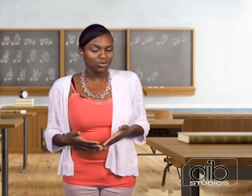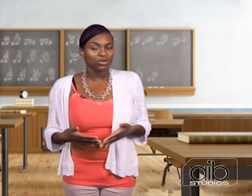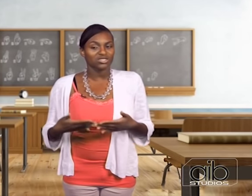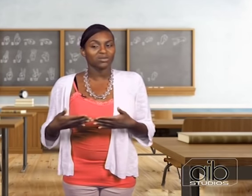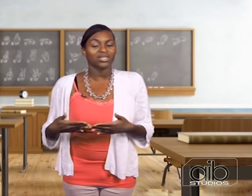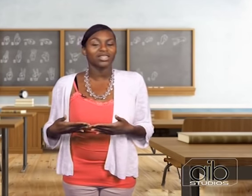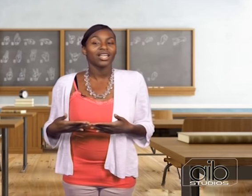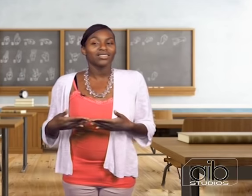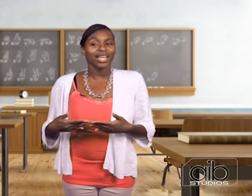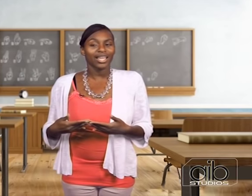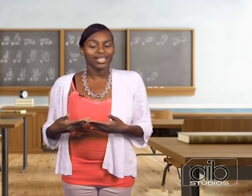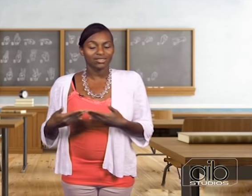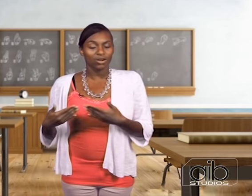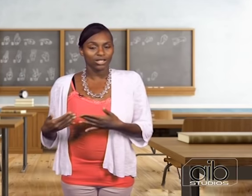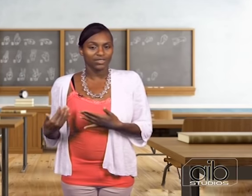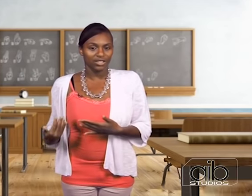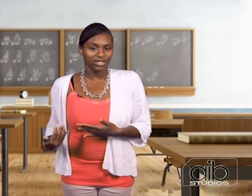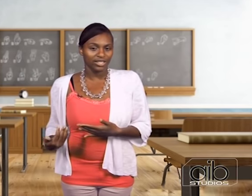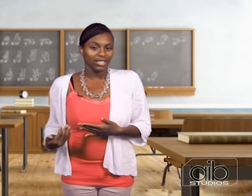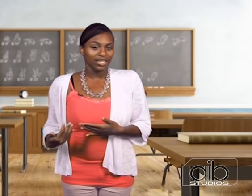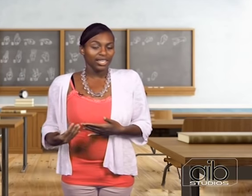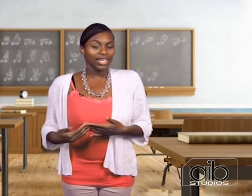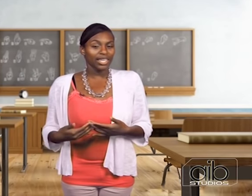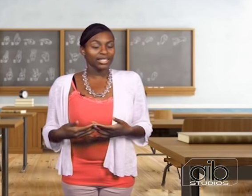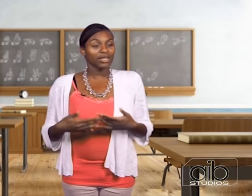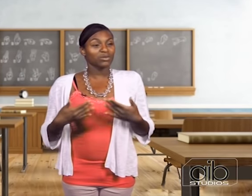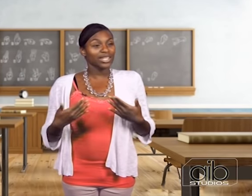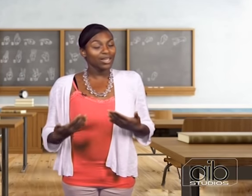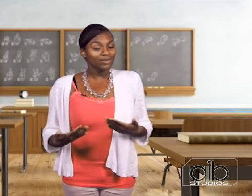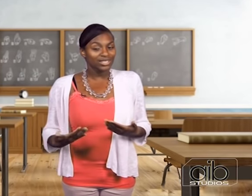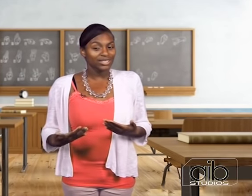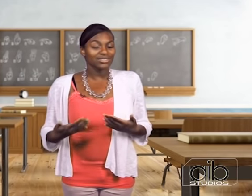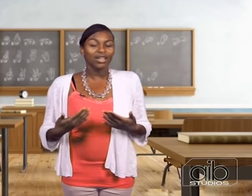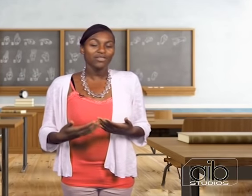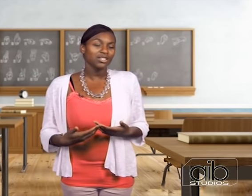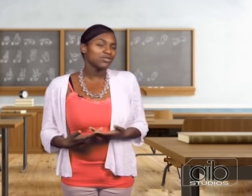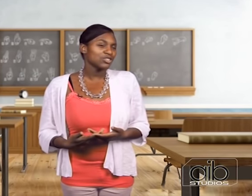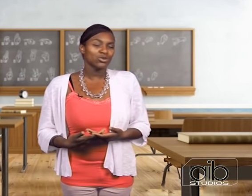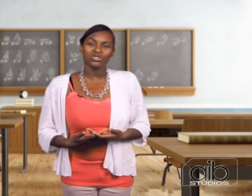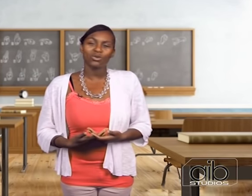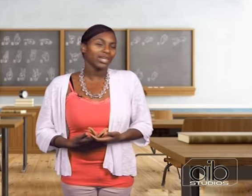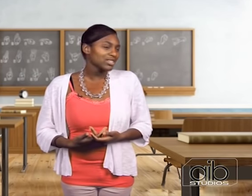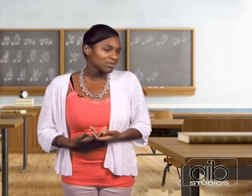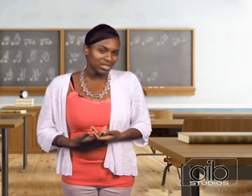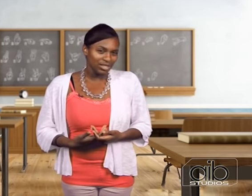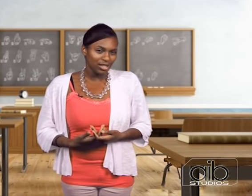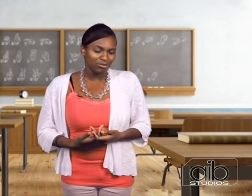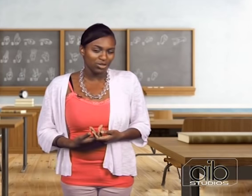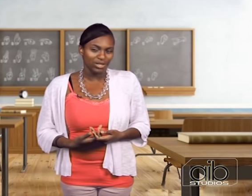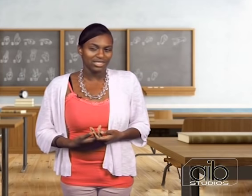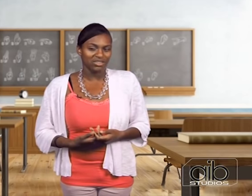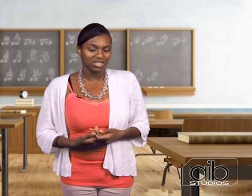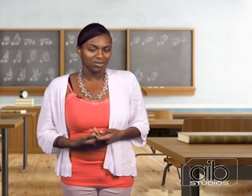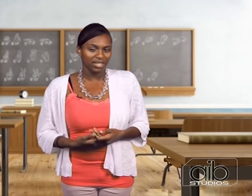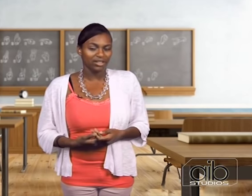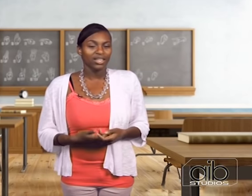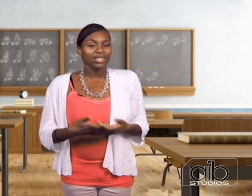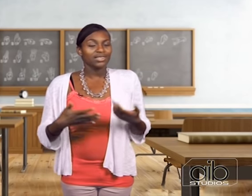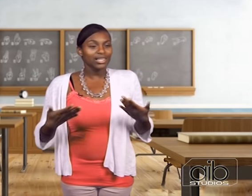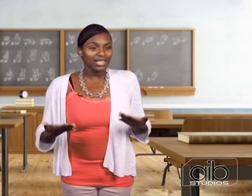or someone that is hard of hearing. And in reality, deaf individuals don't like to be known as hearing impaired. They like